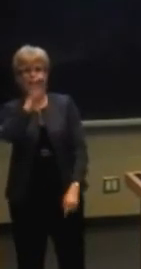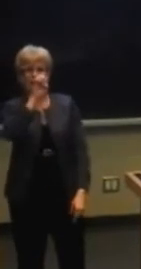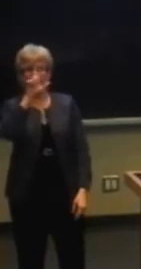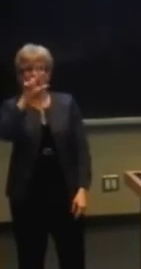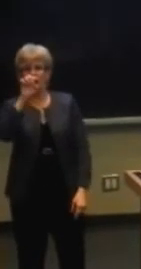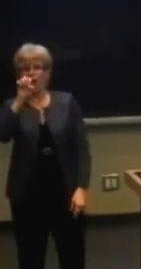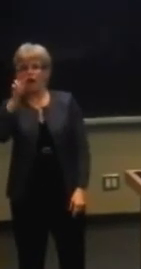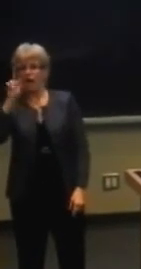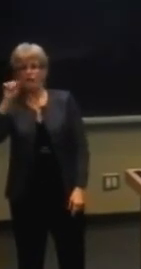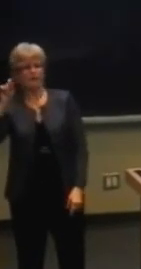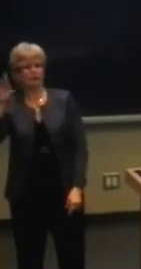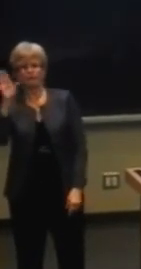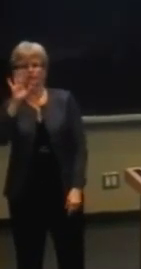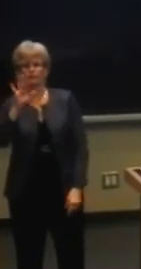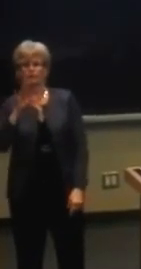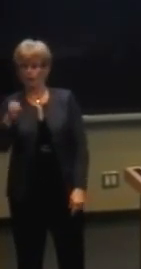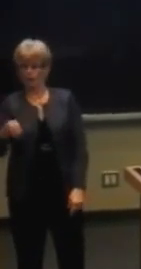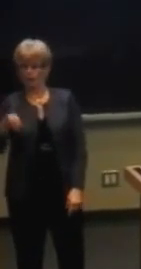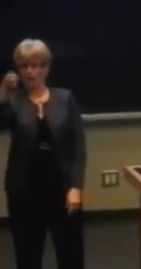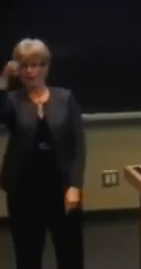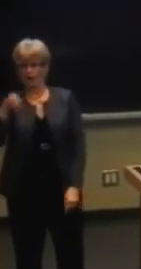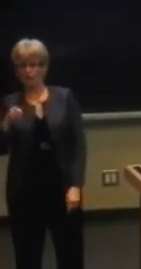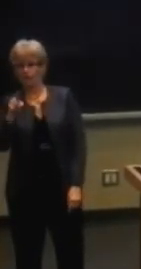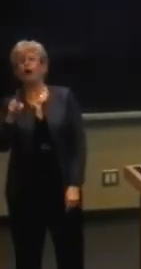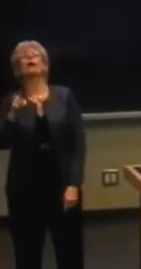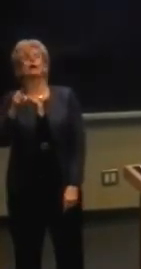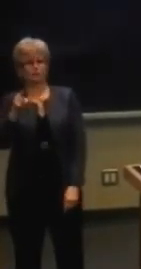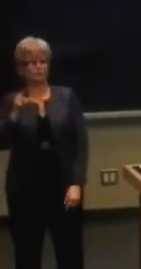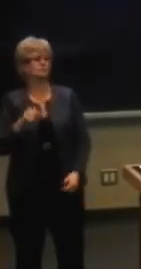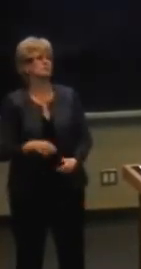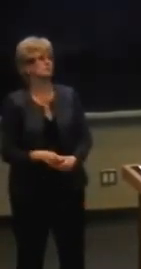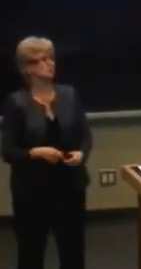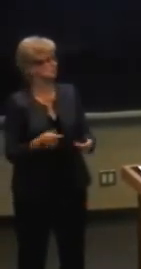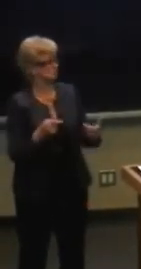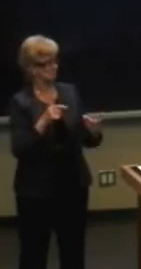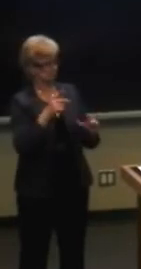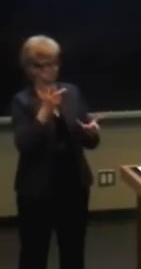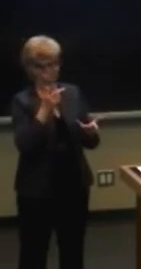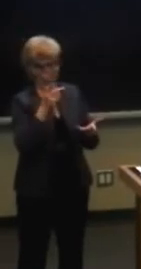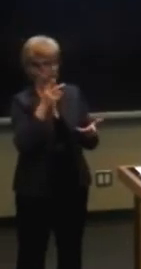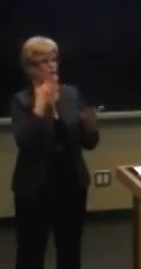so it actually speeds it up for everybody. And I think that addresses everything that was on there, so some